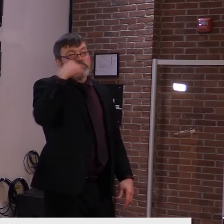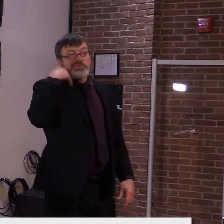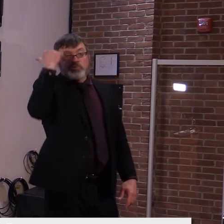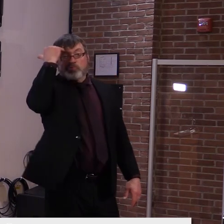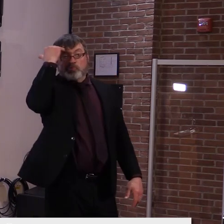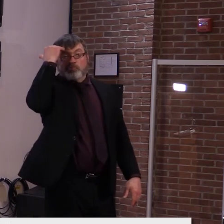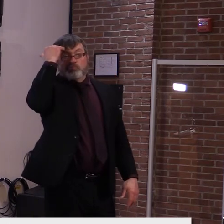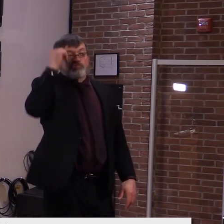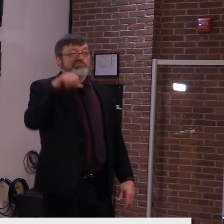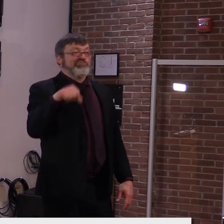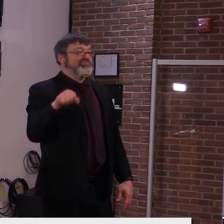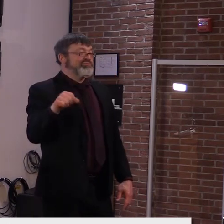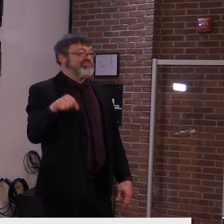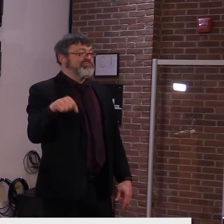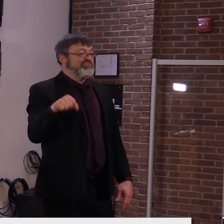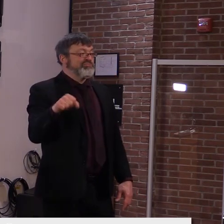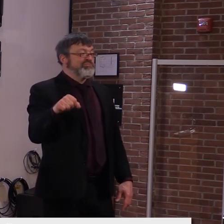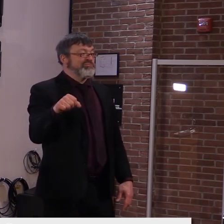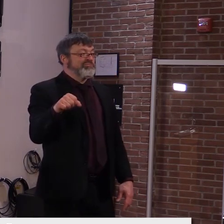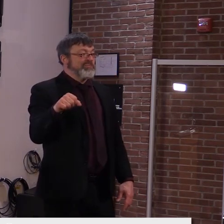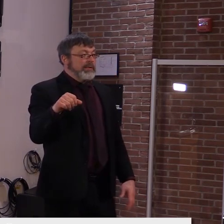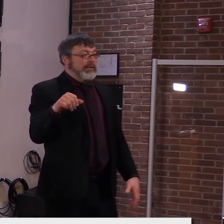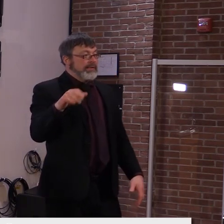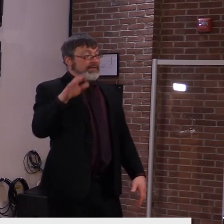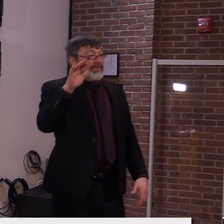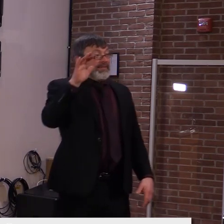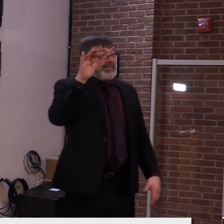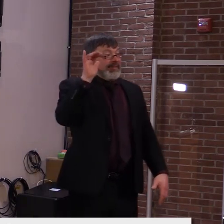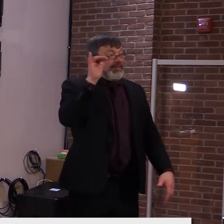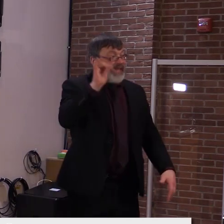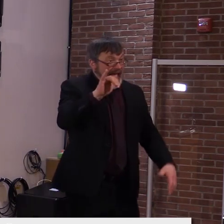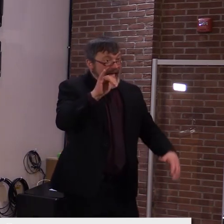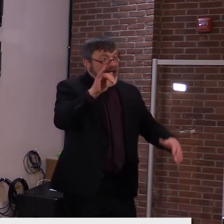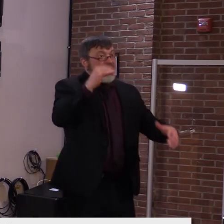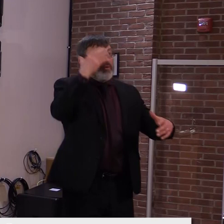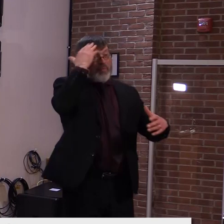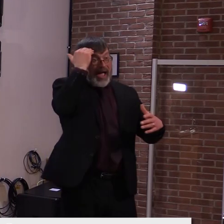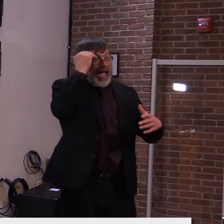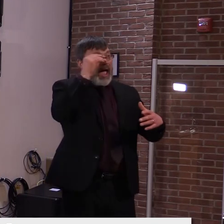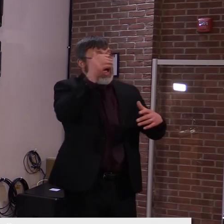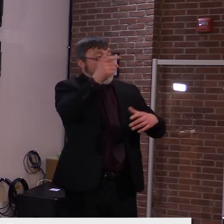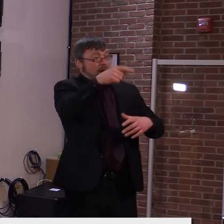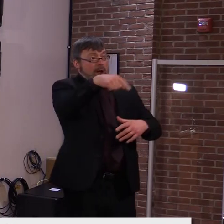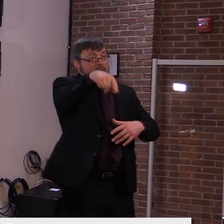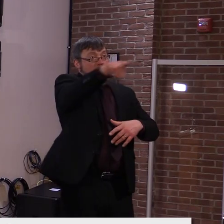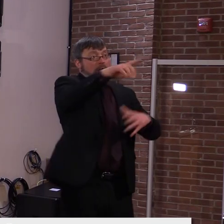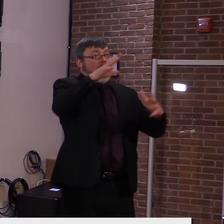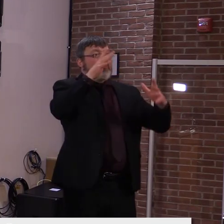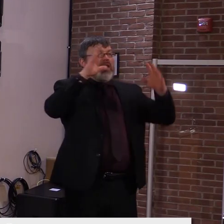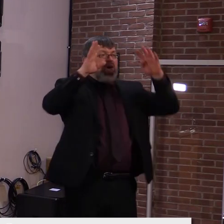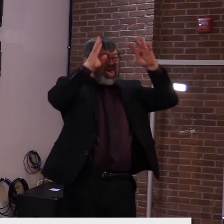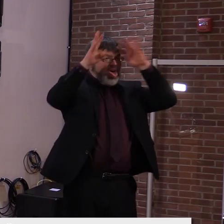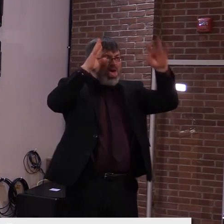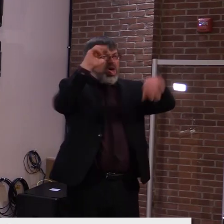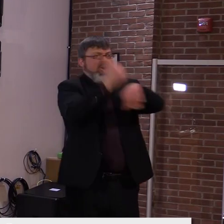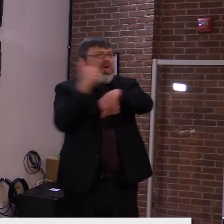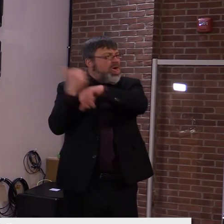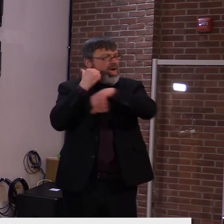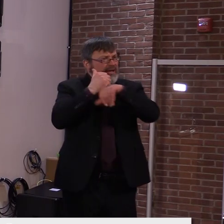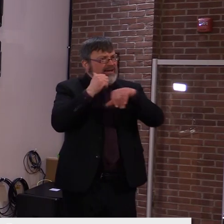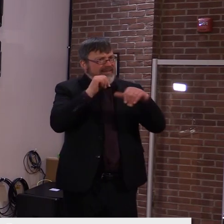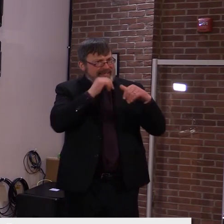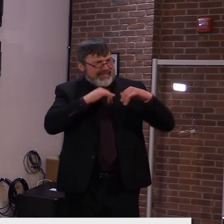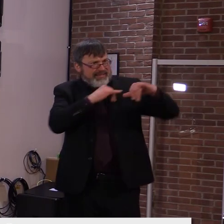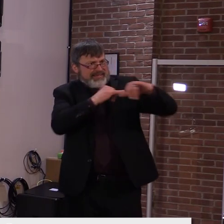the less that we have these sort of one-offs and different federal programs layered on top of each other, the